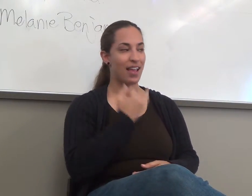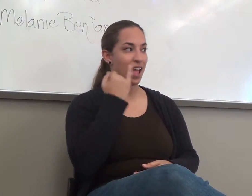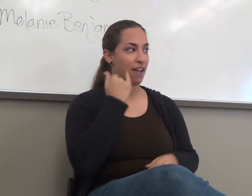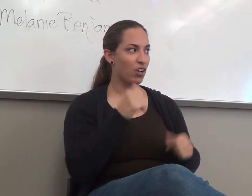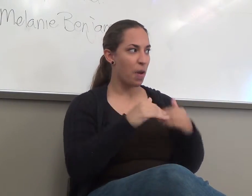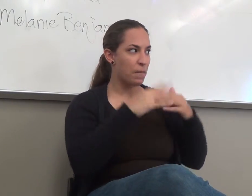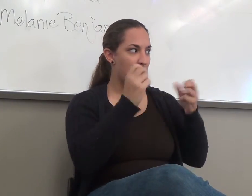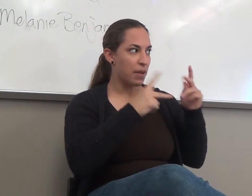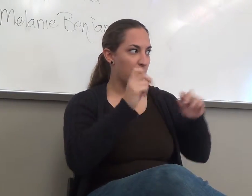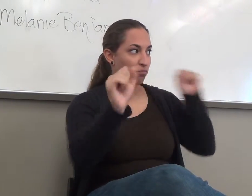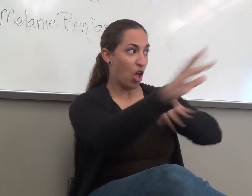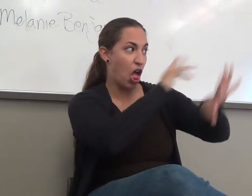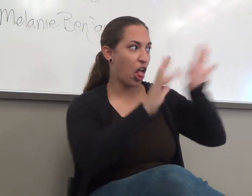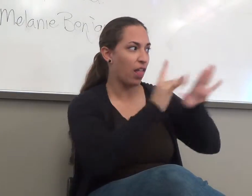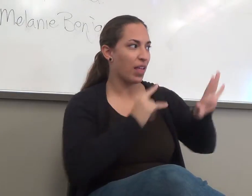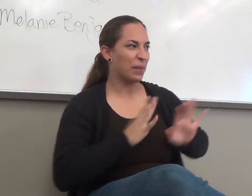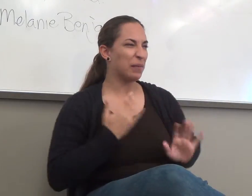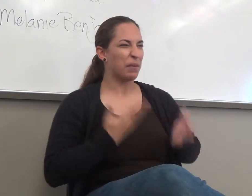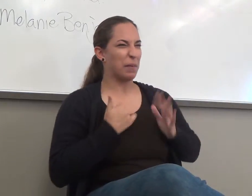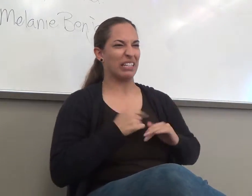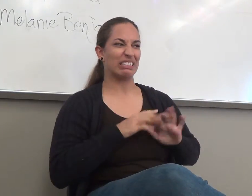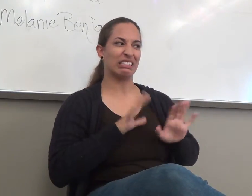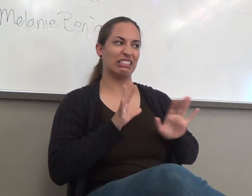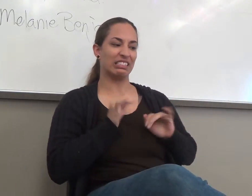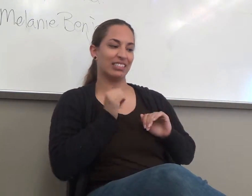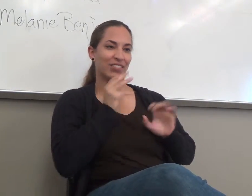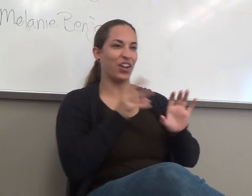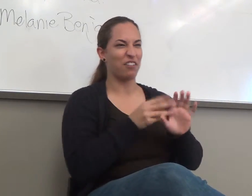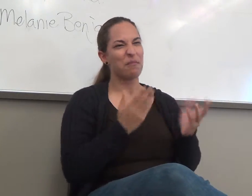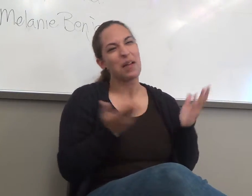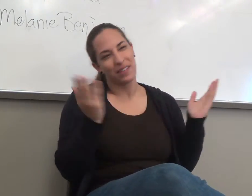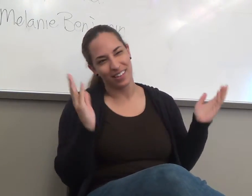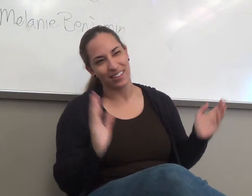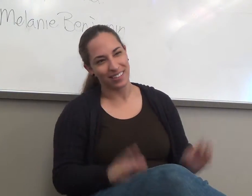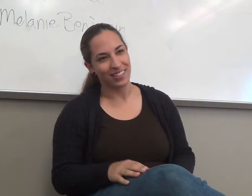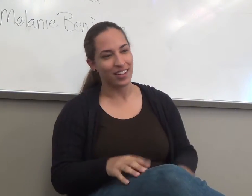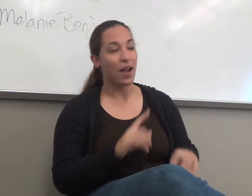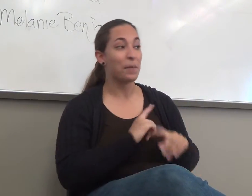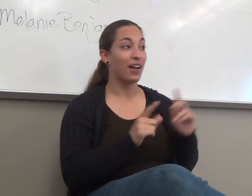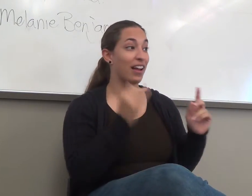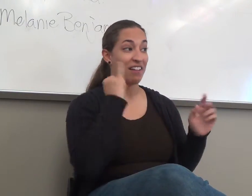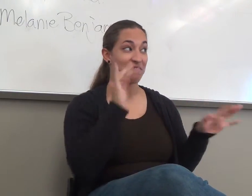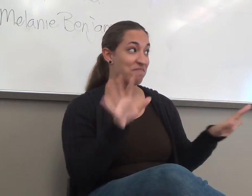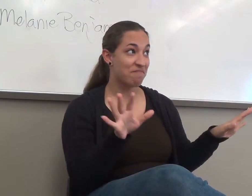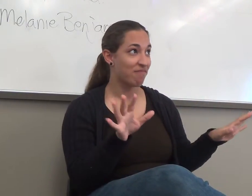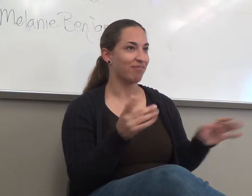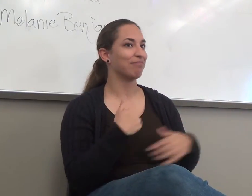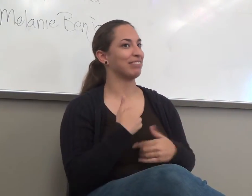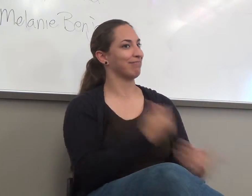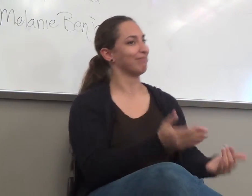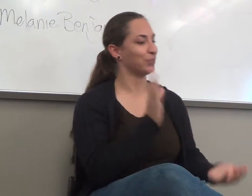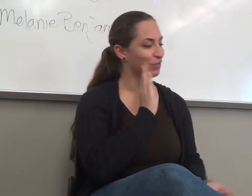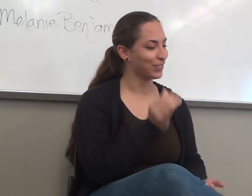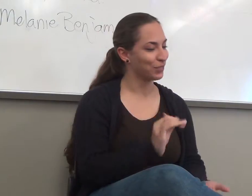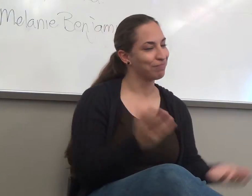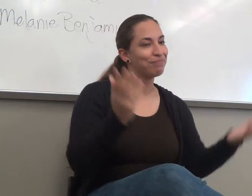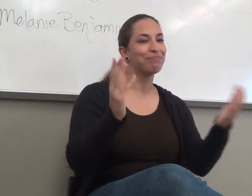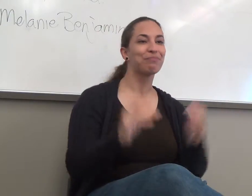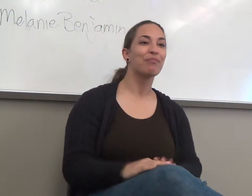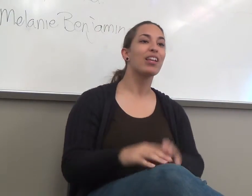too confusing. Okay. Yeah. Okay. You know what I'm saying? Yeah. And then some people gave it back.